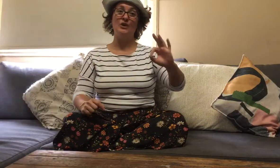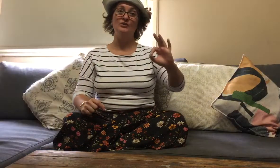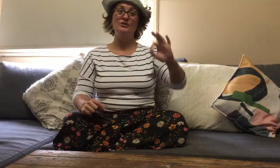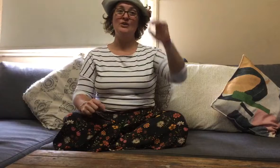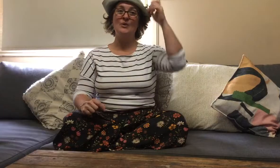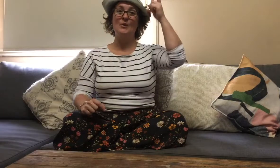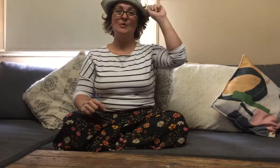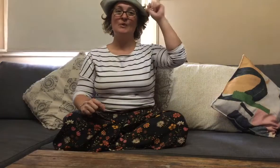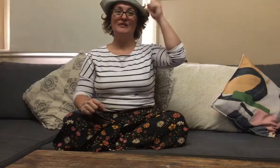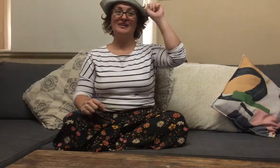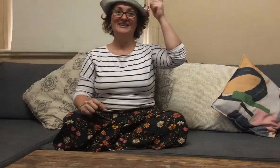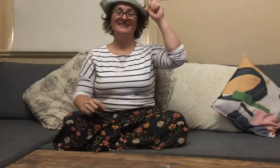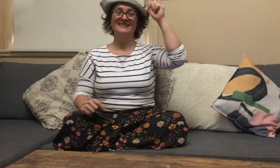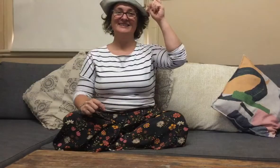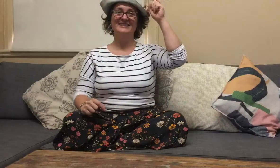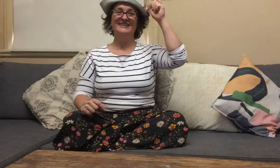Don't worry